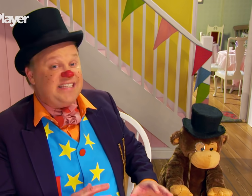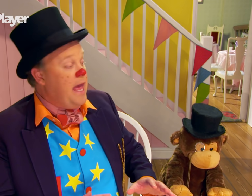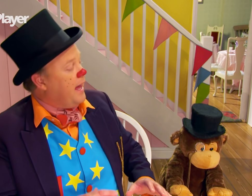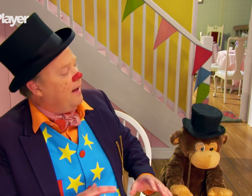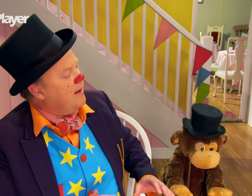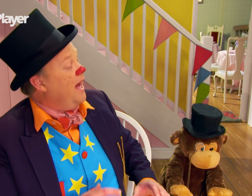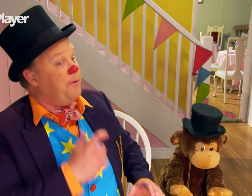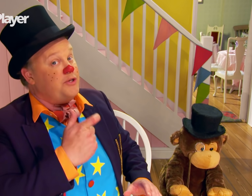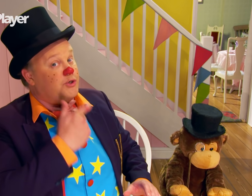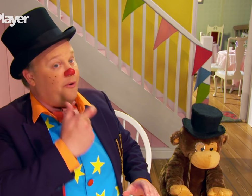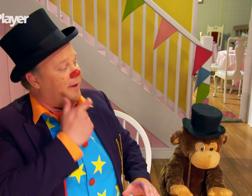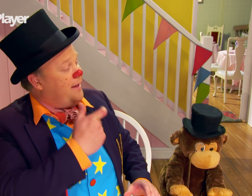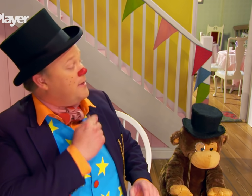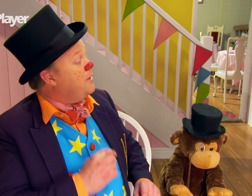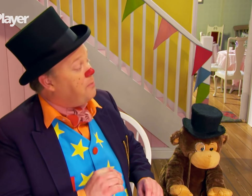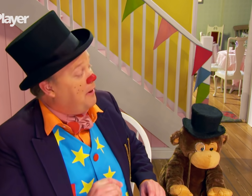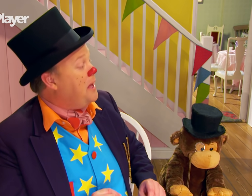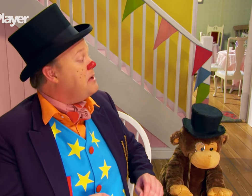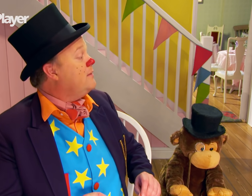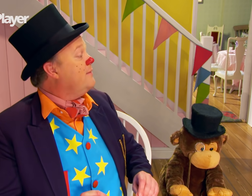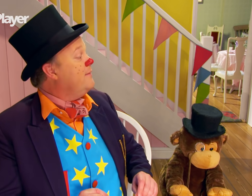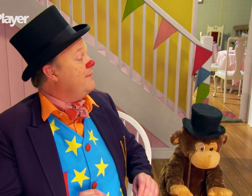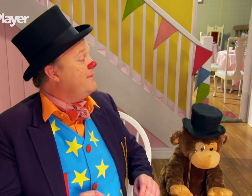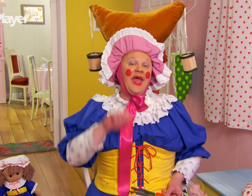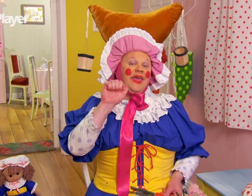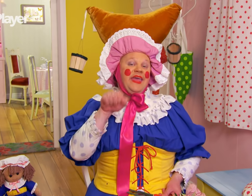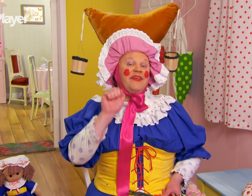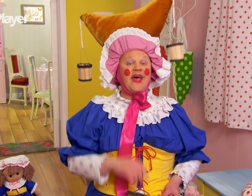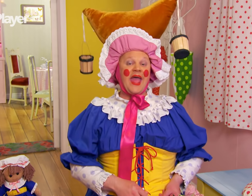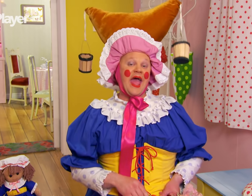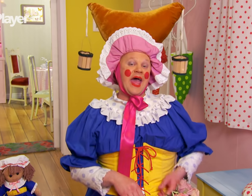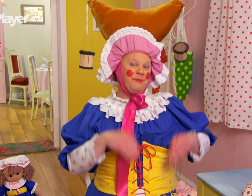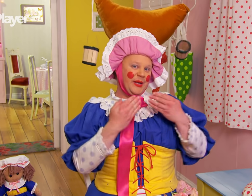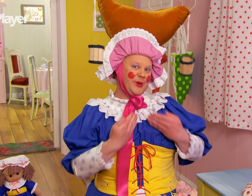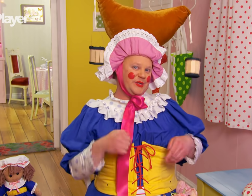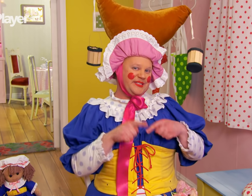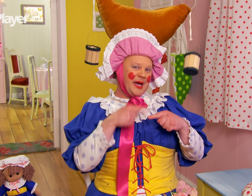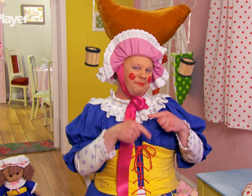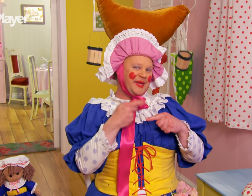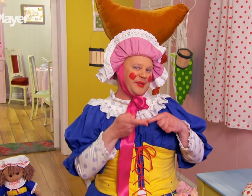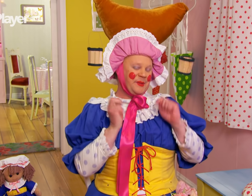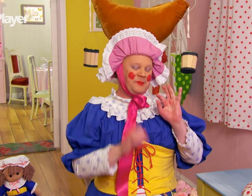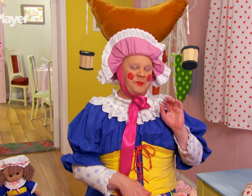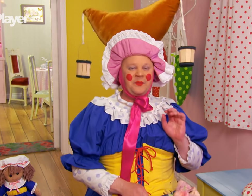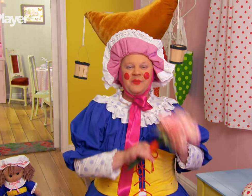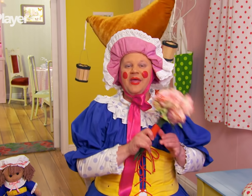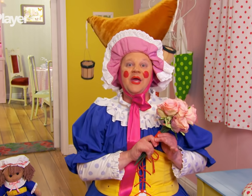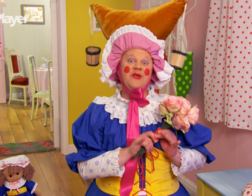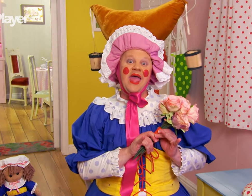say, are you enjoying it, Aunt Polly? No! Yes, I am, Lord Tumble.